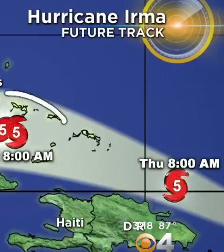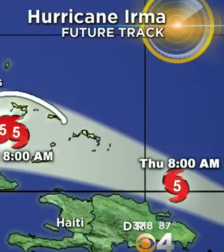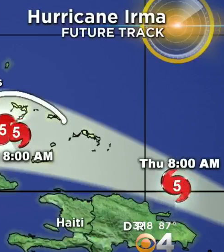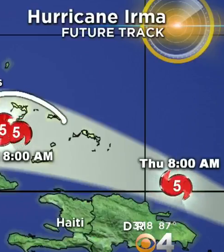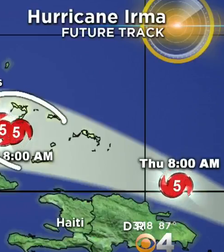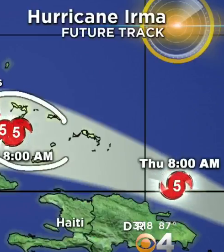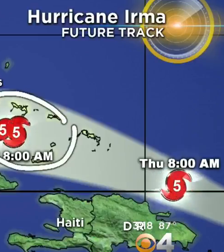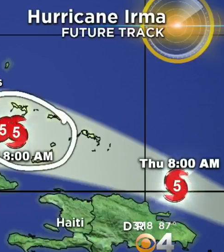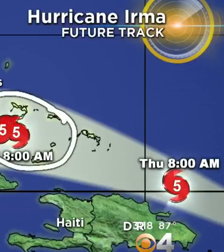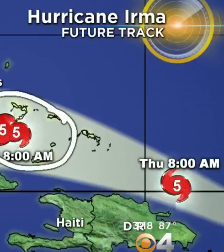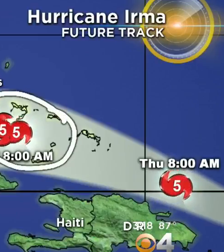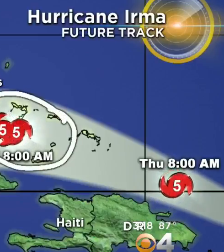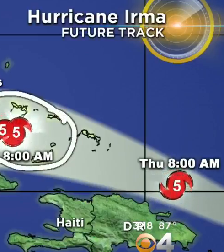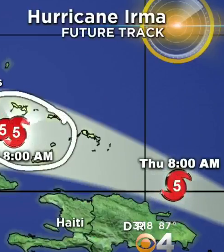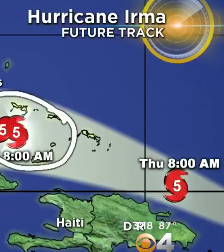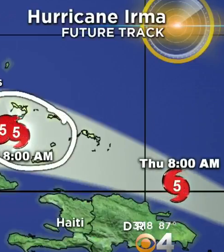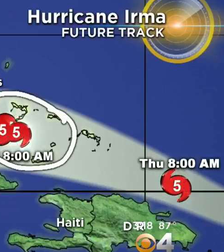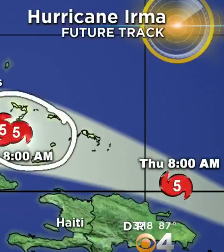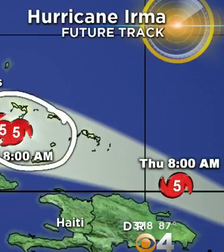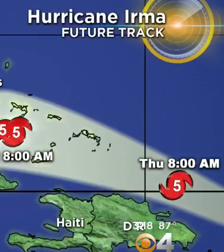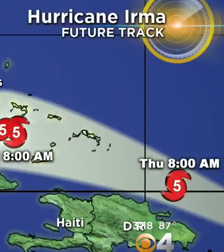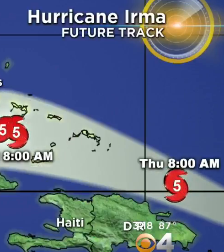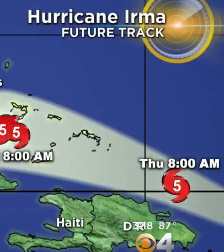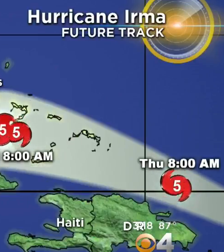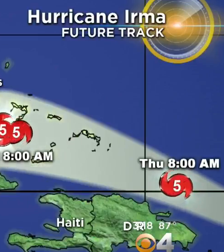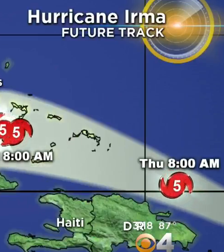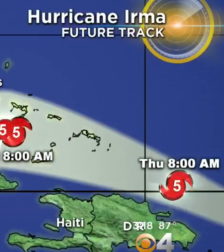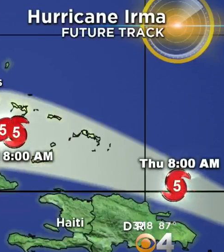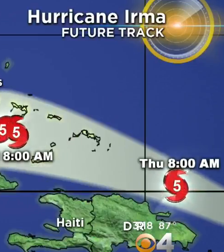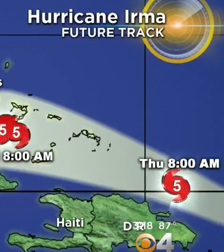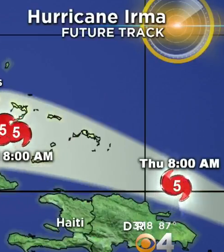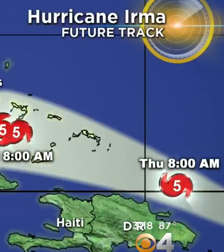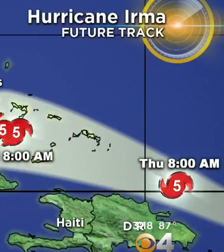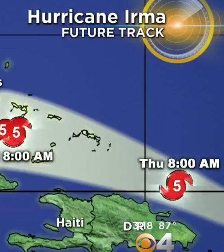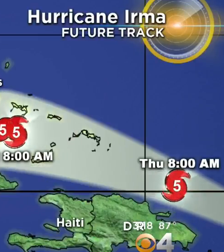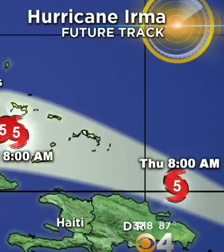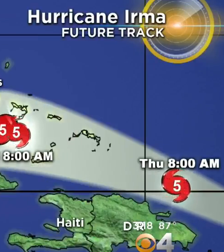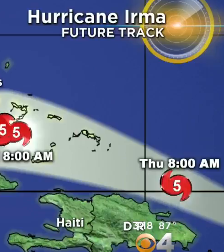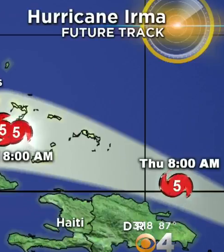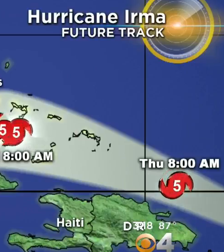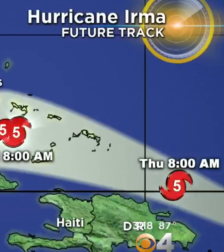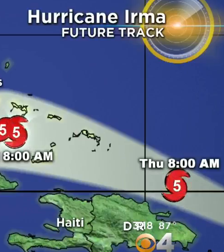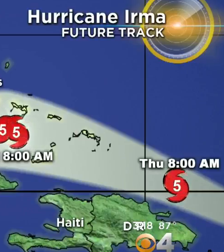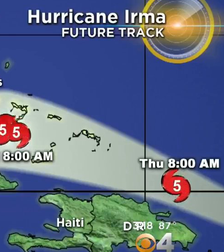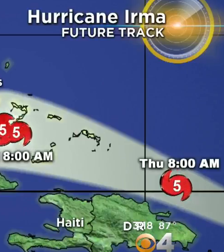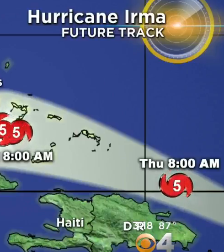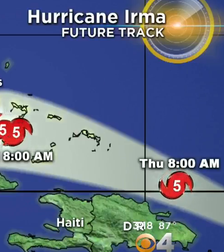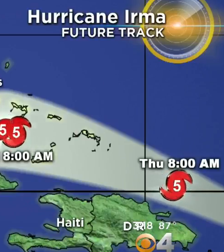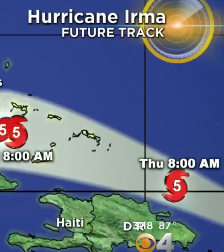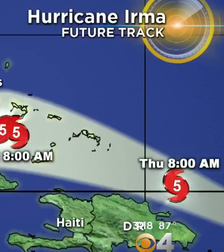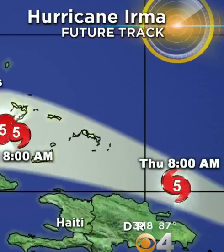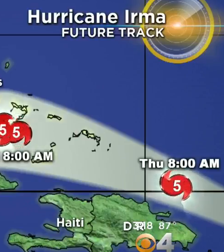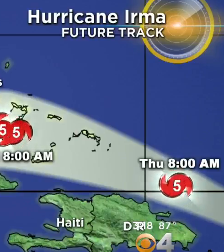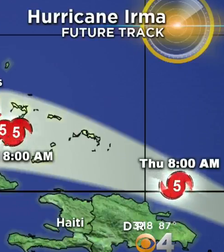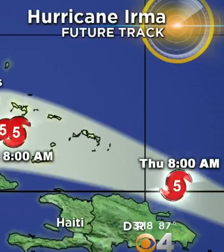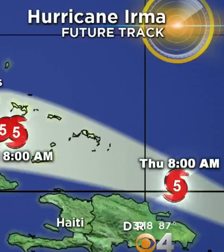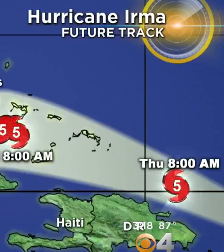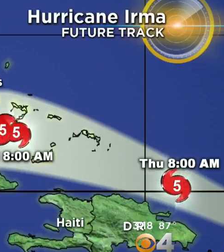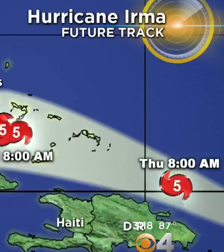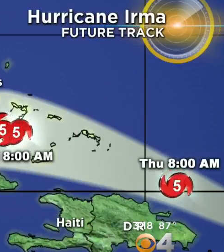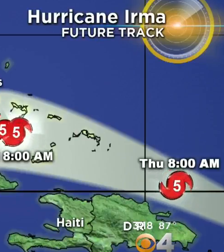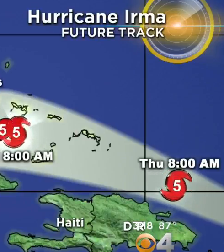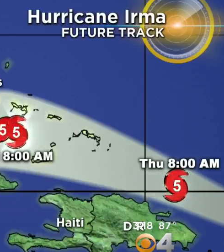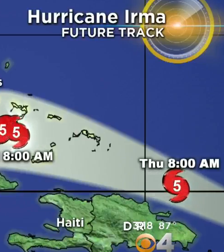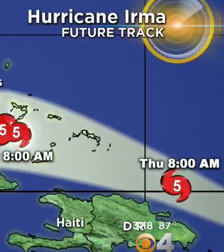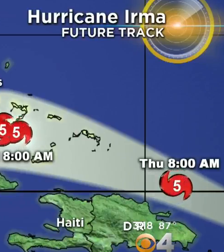This is the Friday morning time frame. Now, it's going to be very close to the Turks and Caicos, which means that there's going to be a tremendous amount of storm surge flooding right